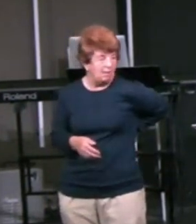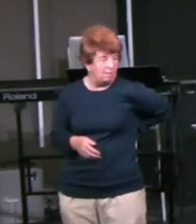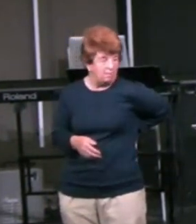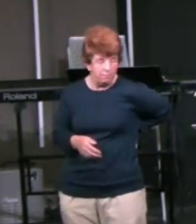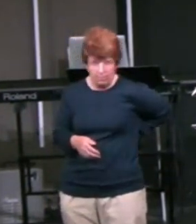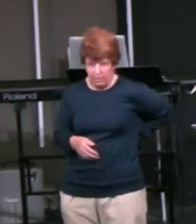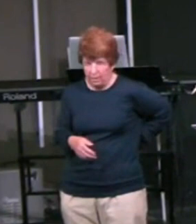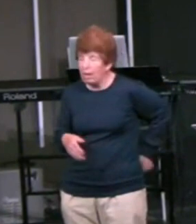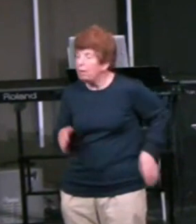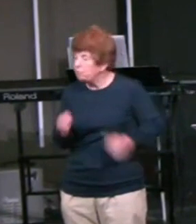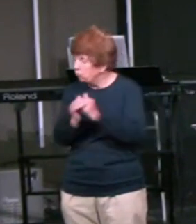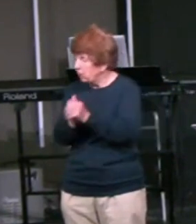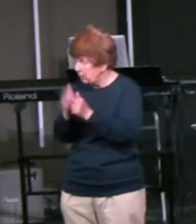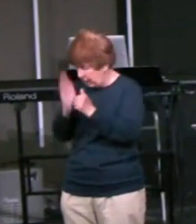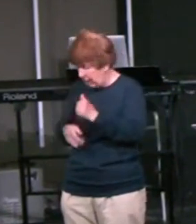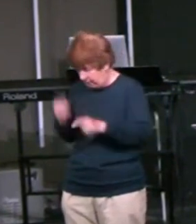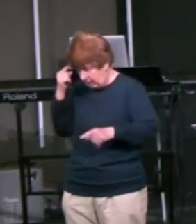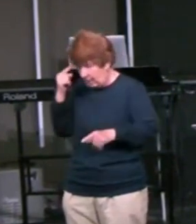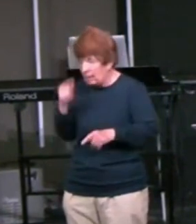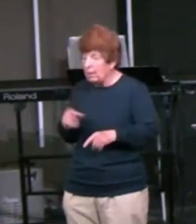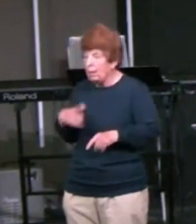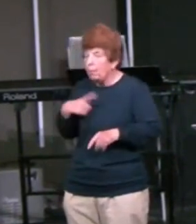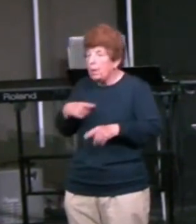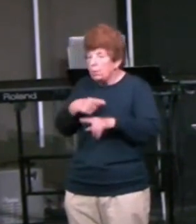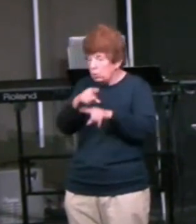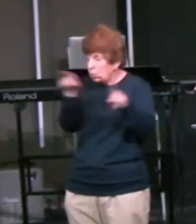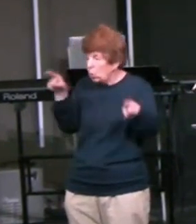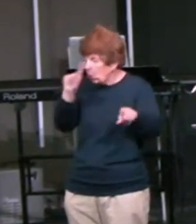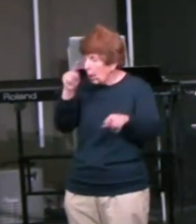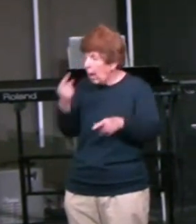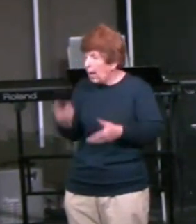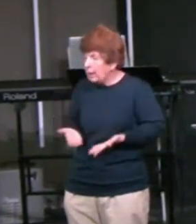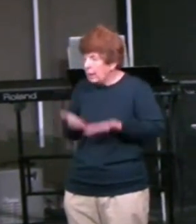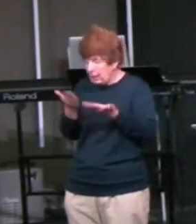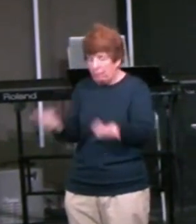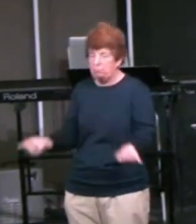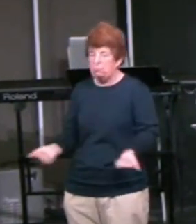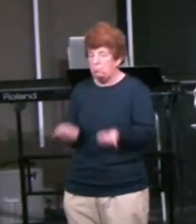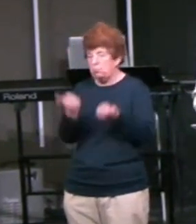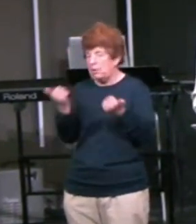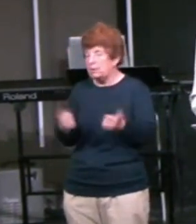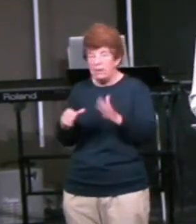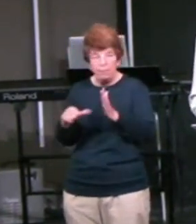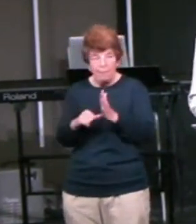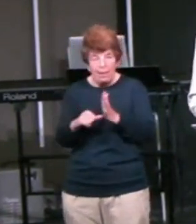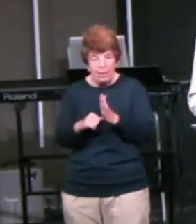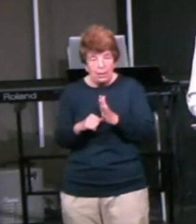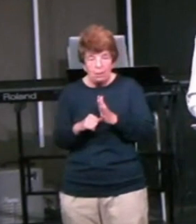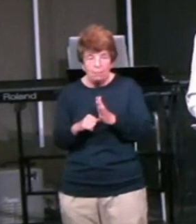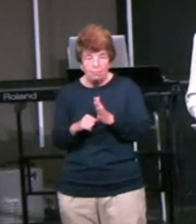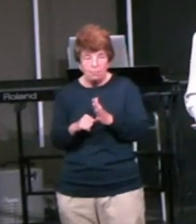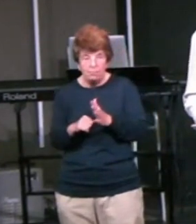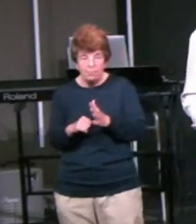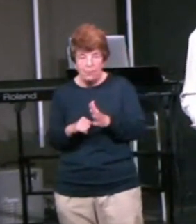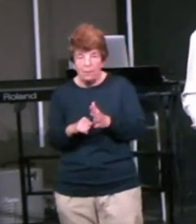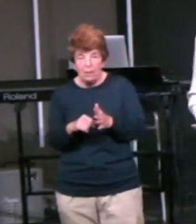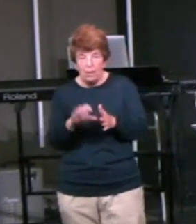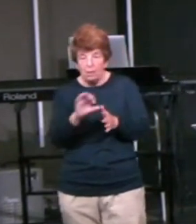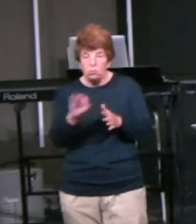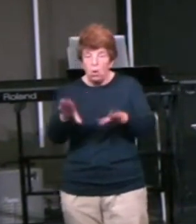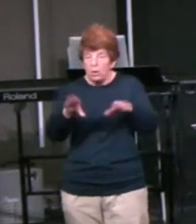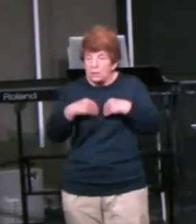Friends, never ever think that because you can't give a bundle of dollars, that that's